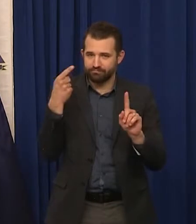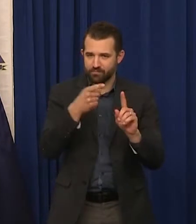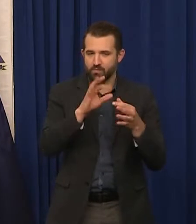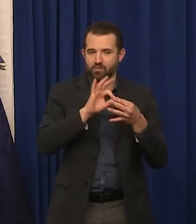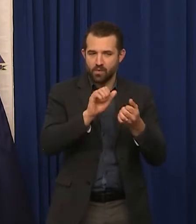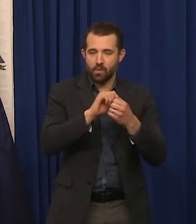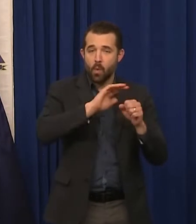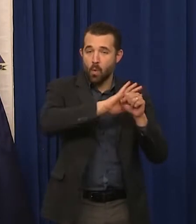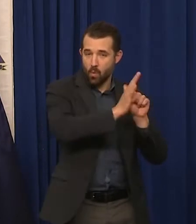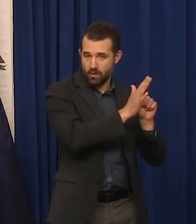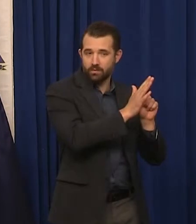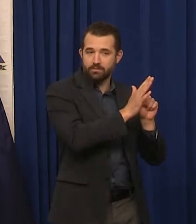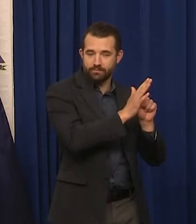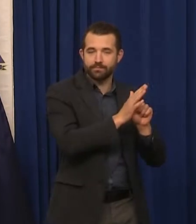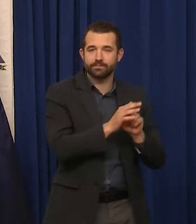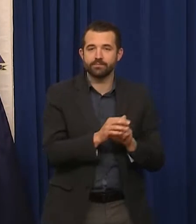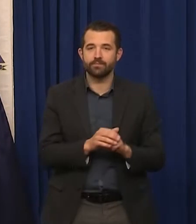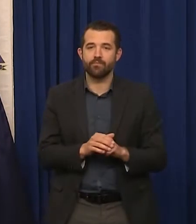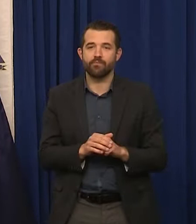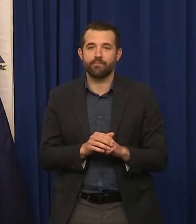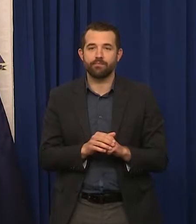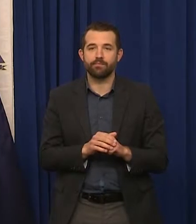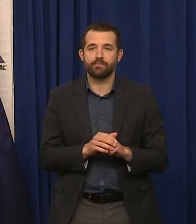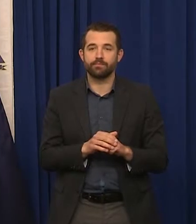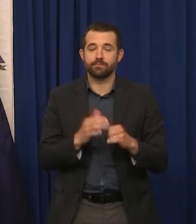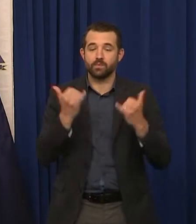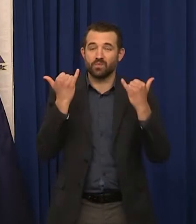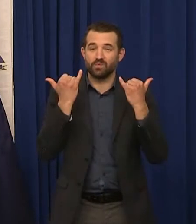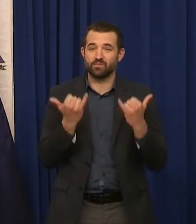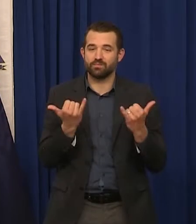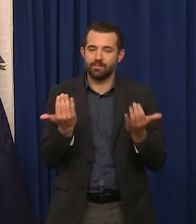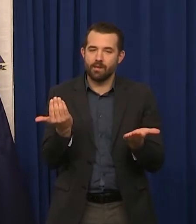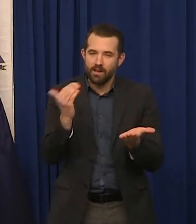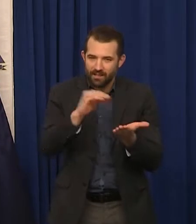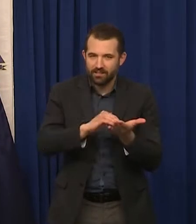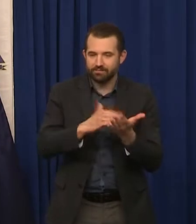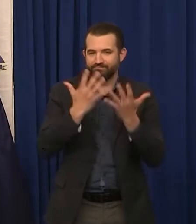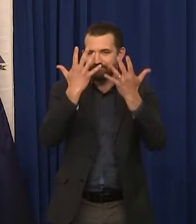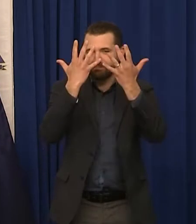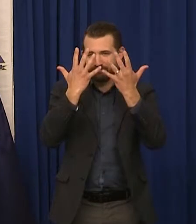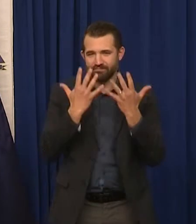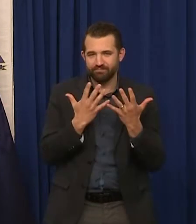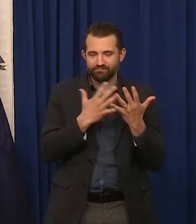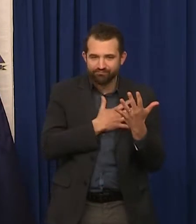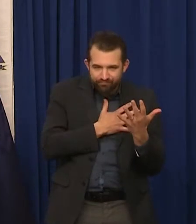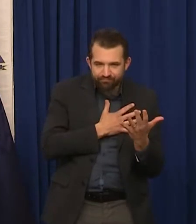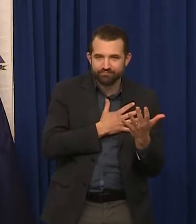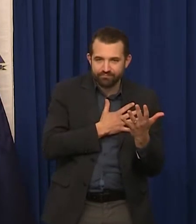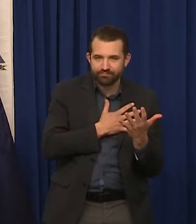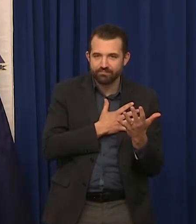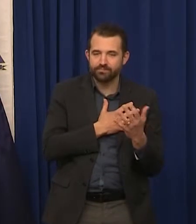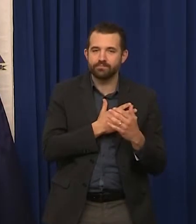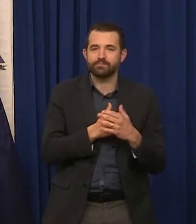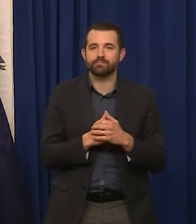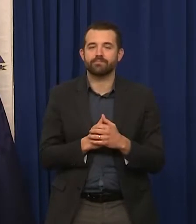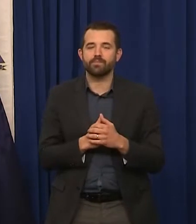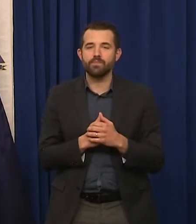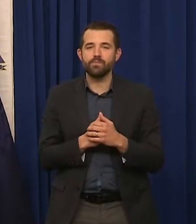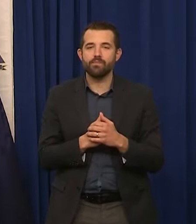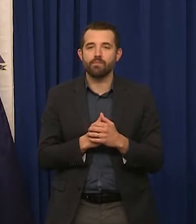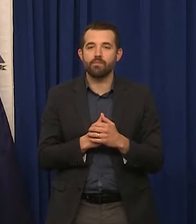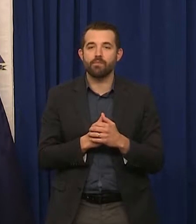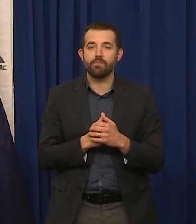state. And today's update again begins on a somber note. The Maine CDC